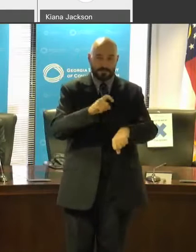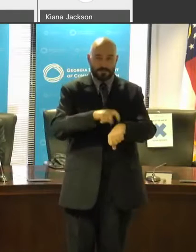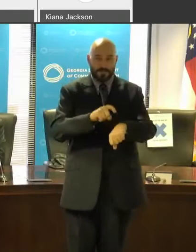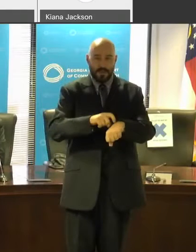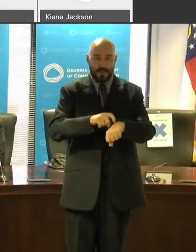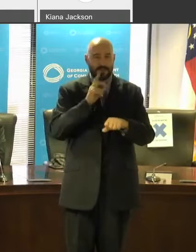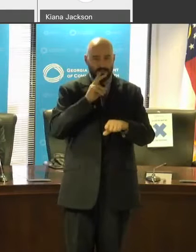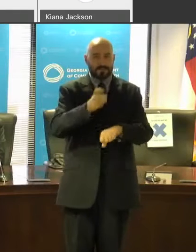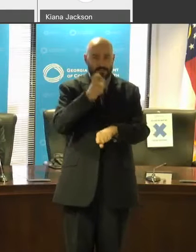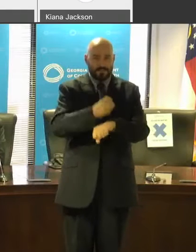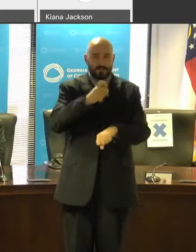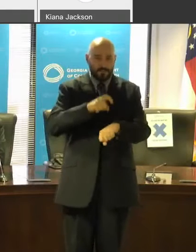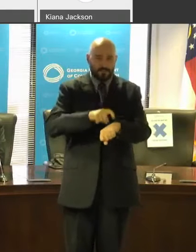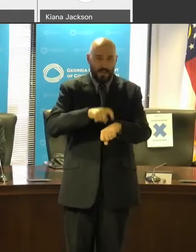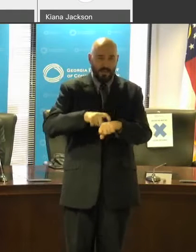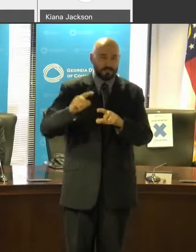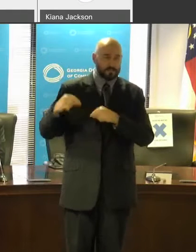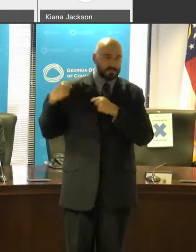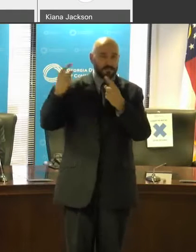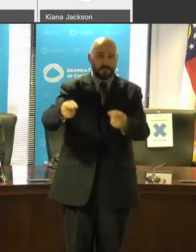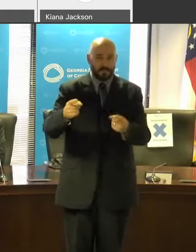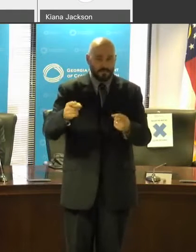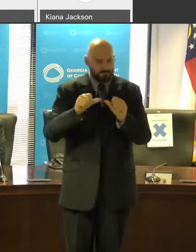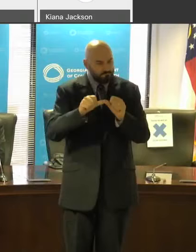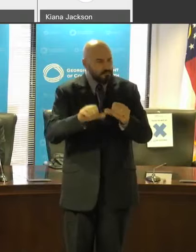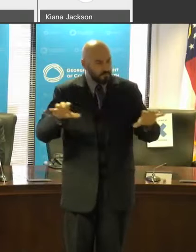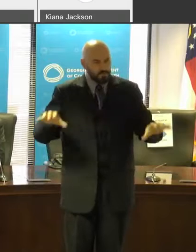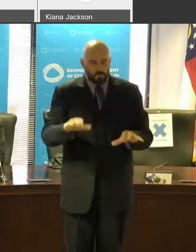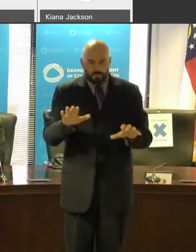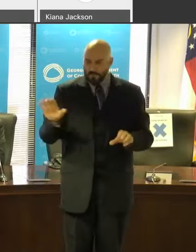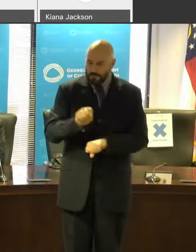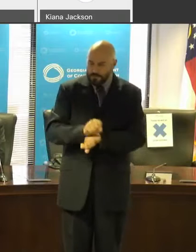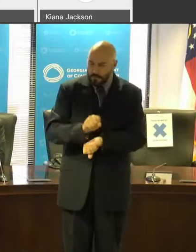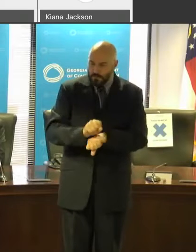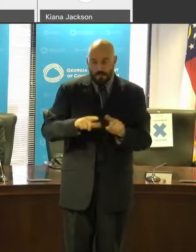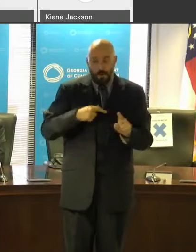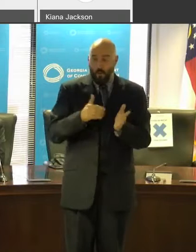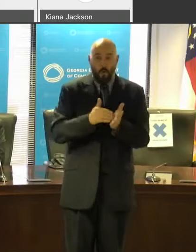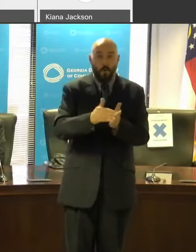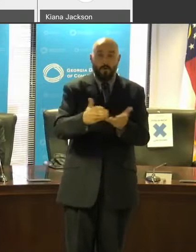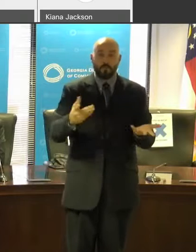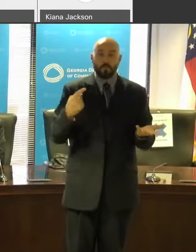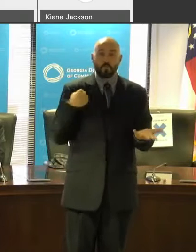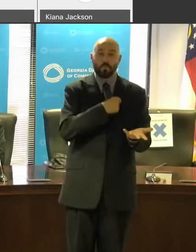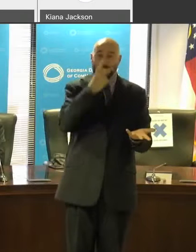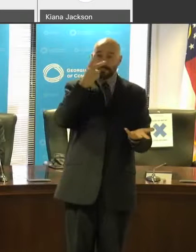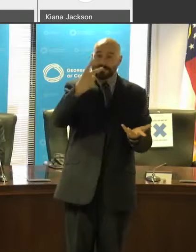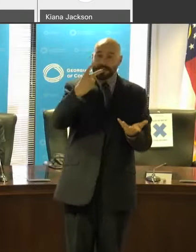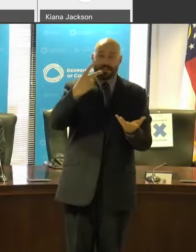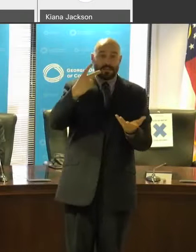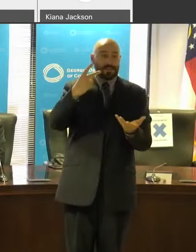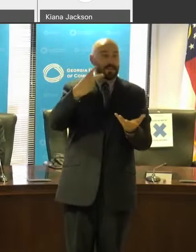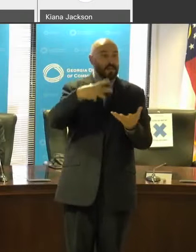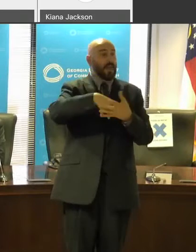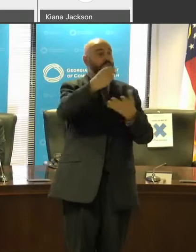circumstances and continue to do a yeoman's job. And so many times what we see on the outside is